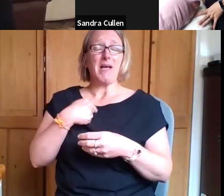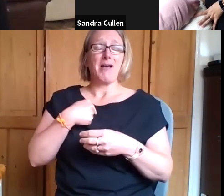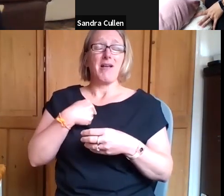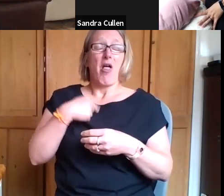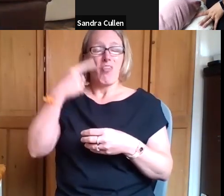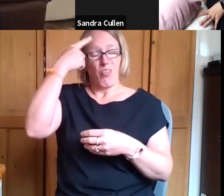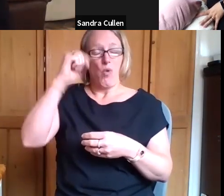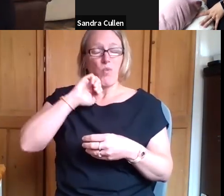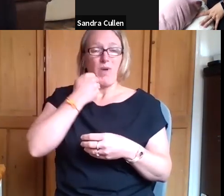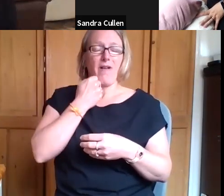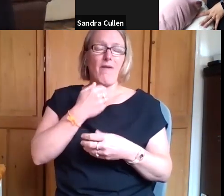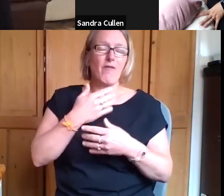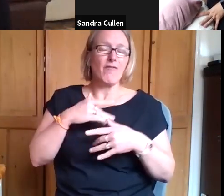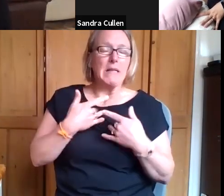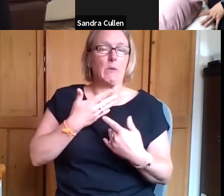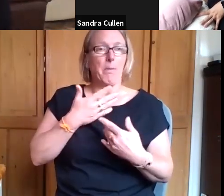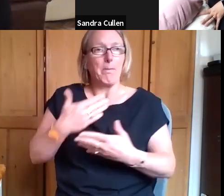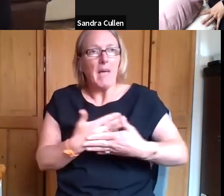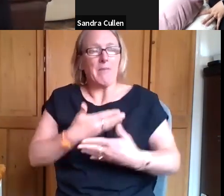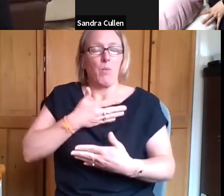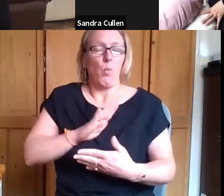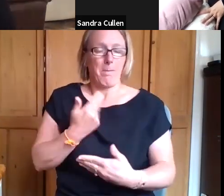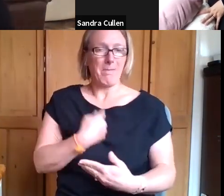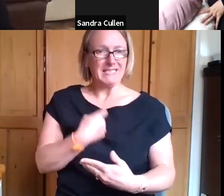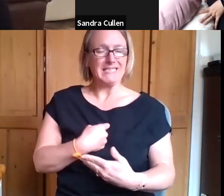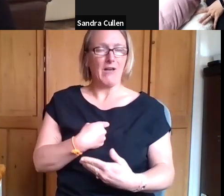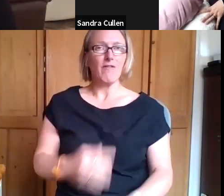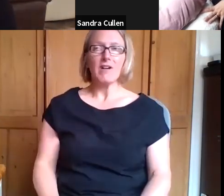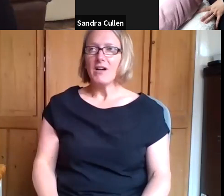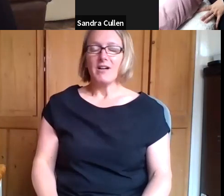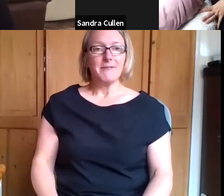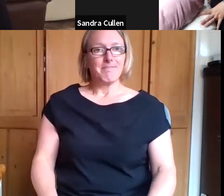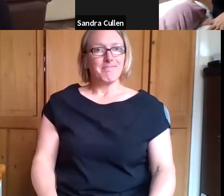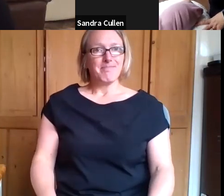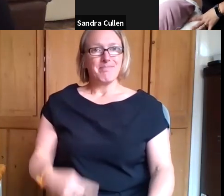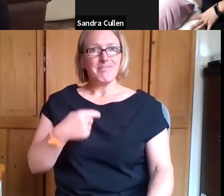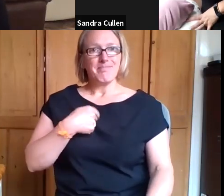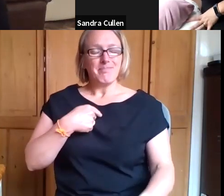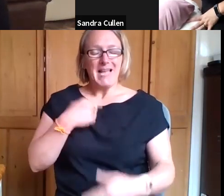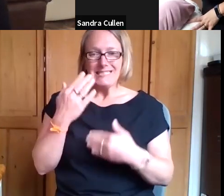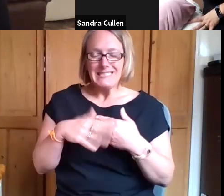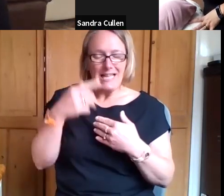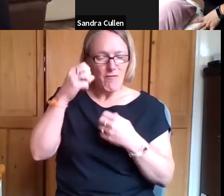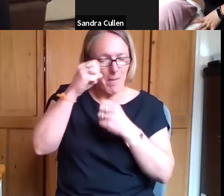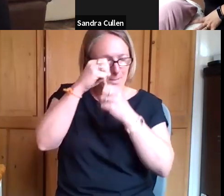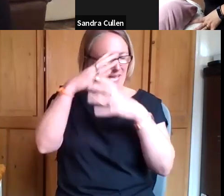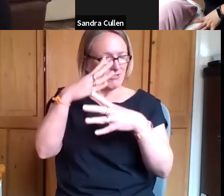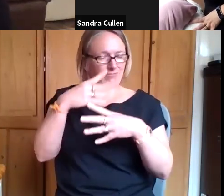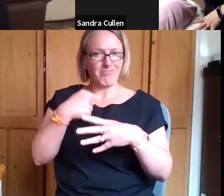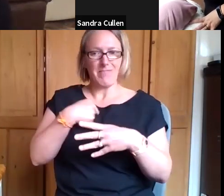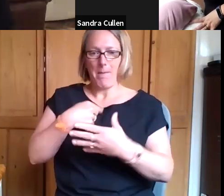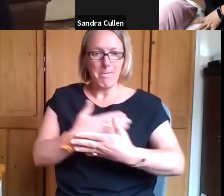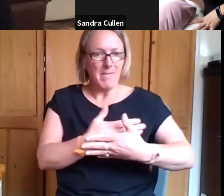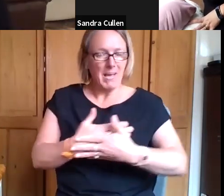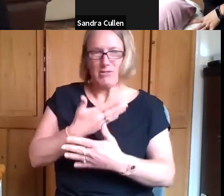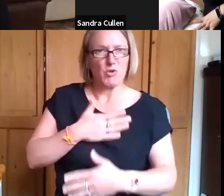incredibly broody. I am ready. I can't imagine ever being at a stage in my life where I'm like, yeah, let's not